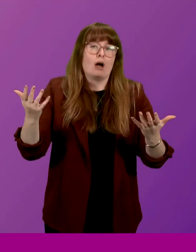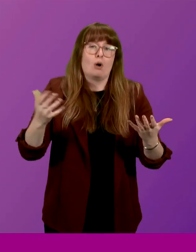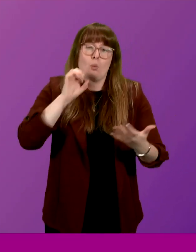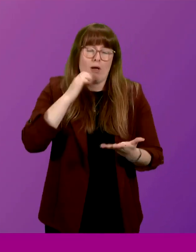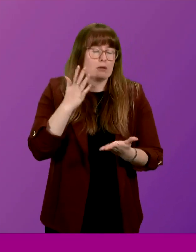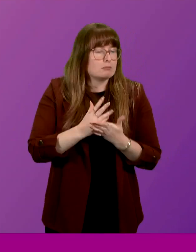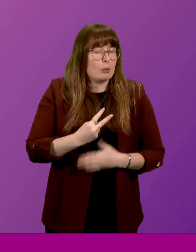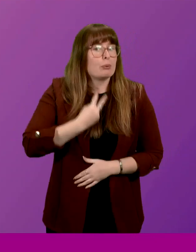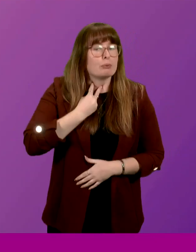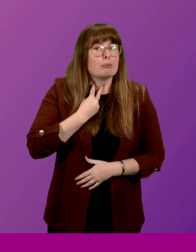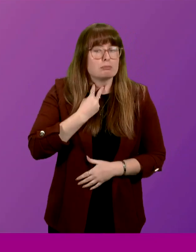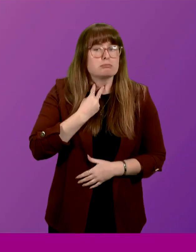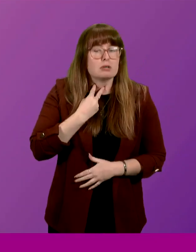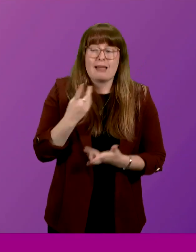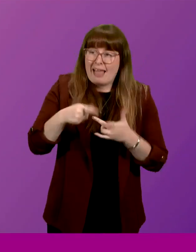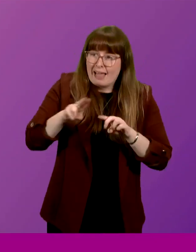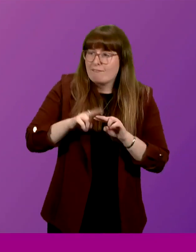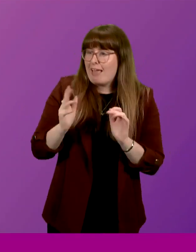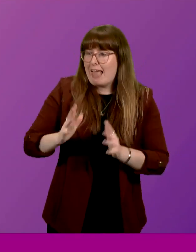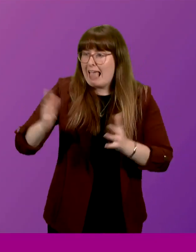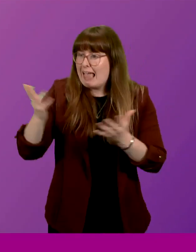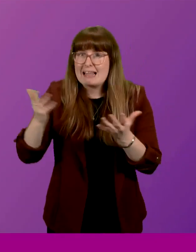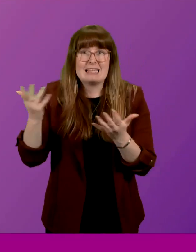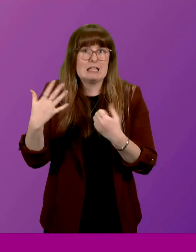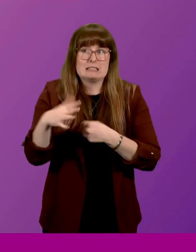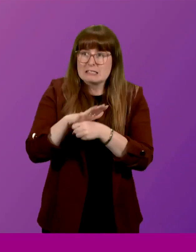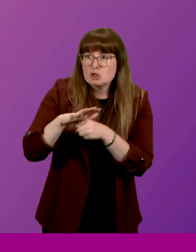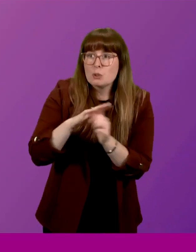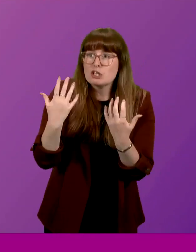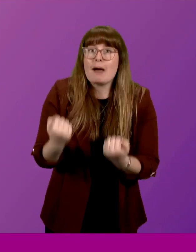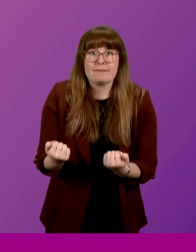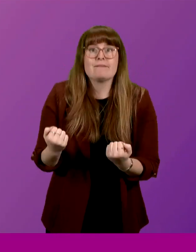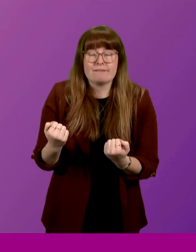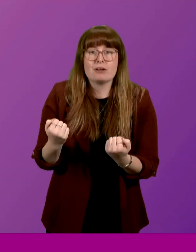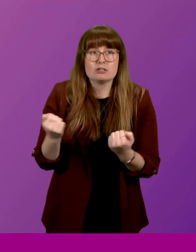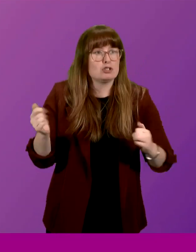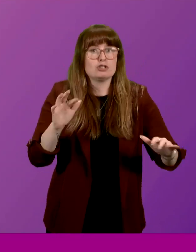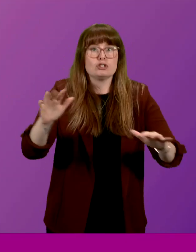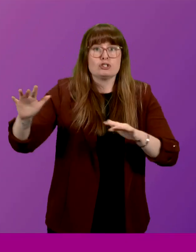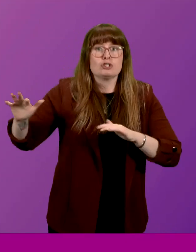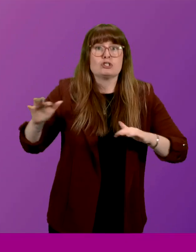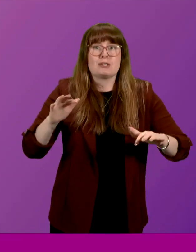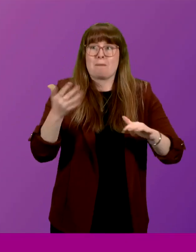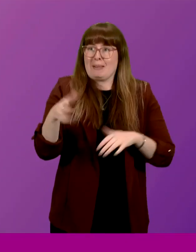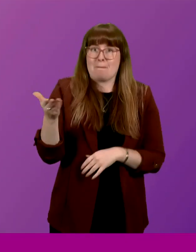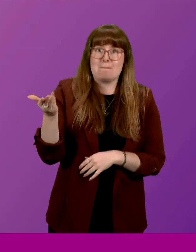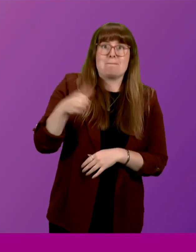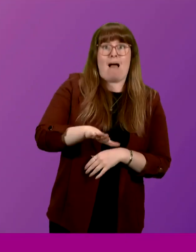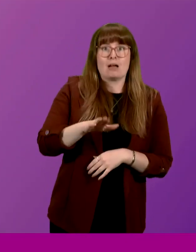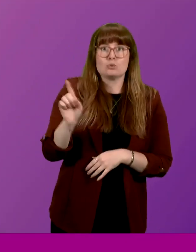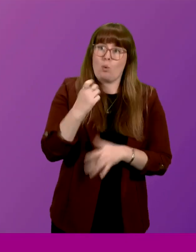deeply regrettable if there was any situation where we have a return to some of